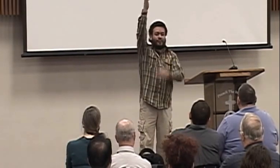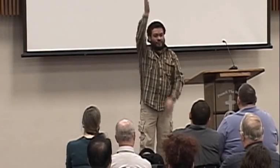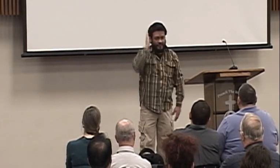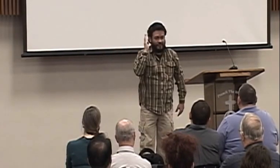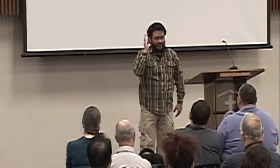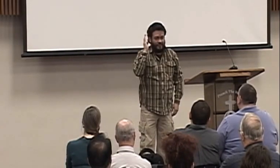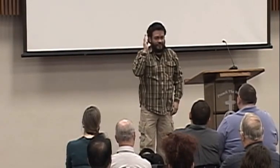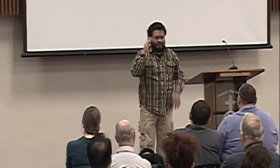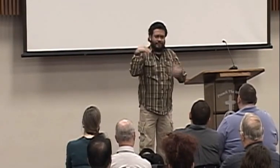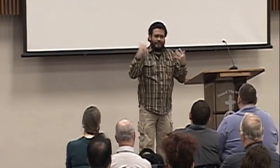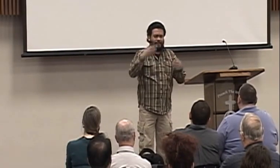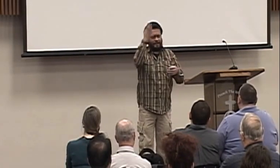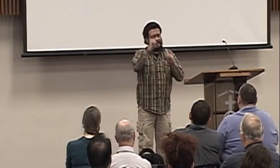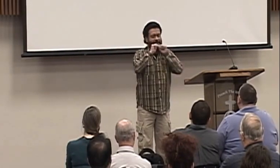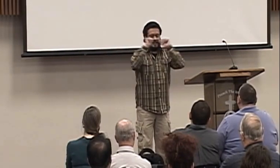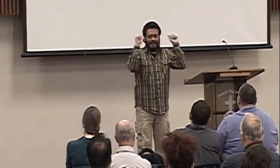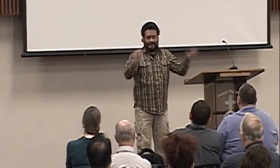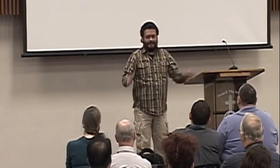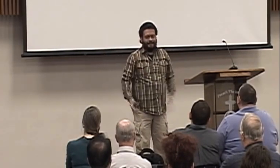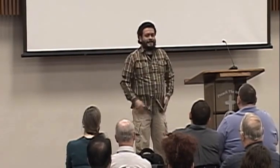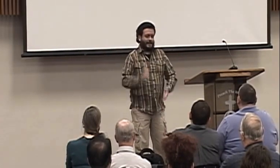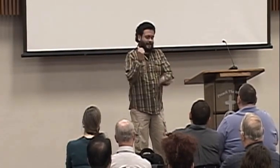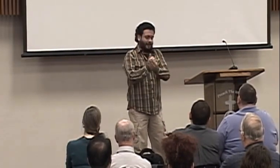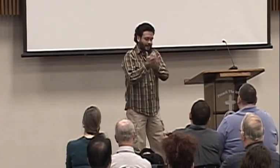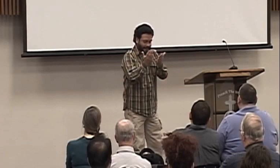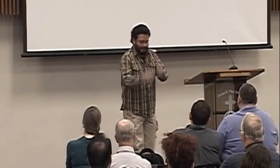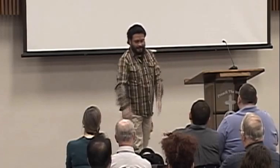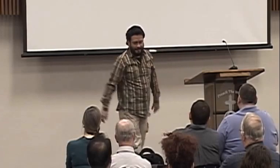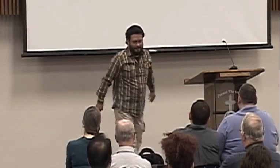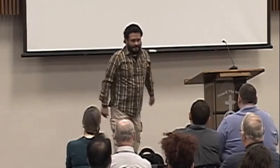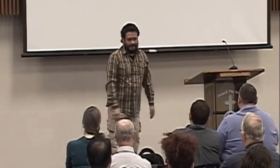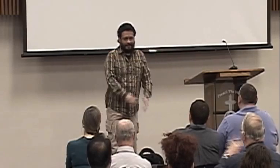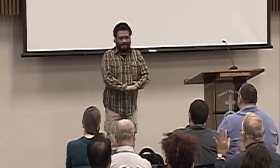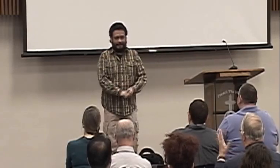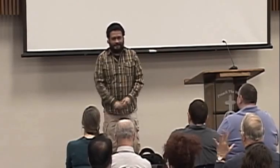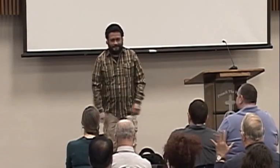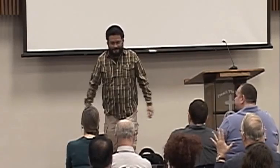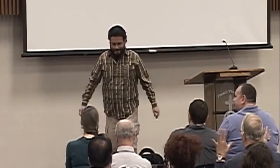So we thank God for that He's blessed us. Amen.